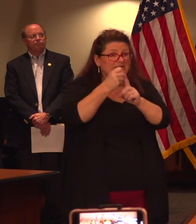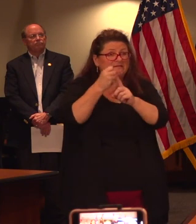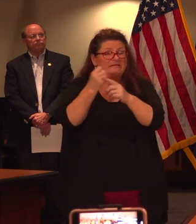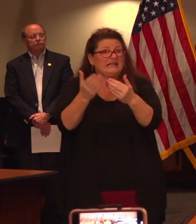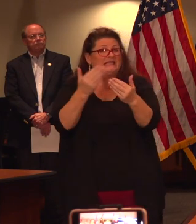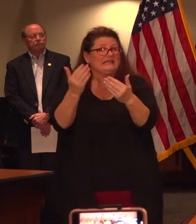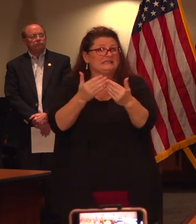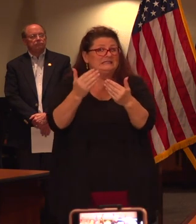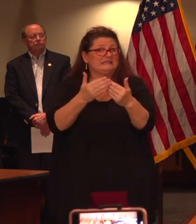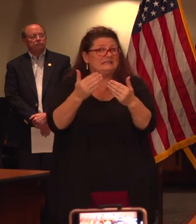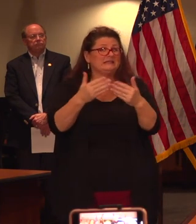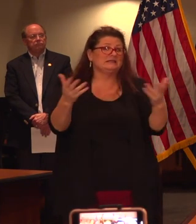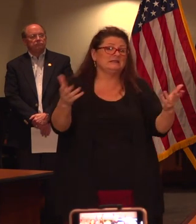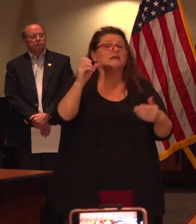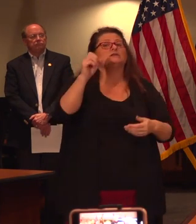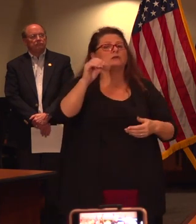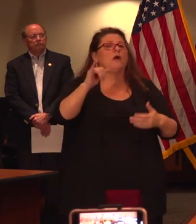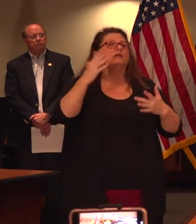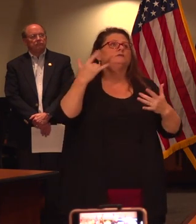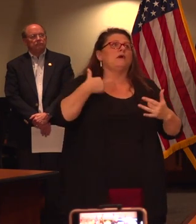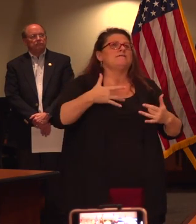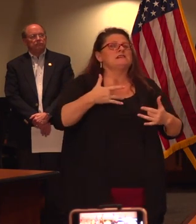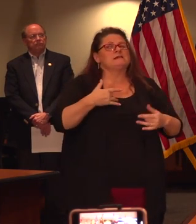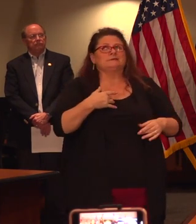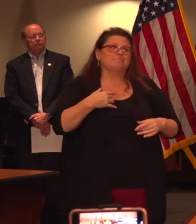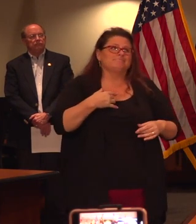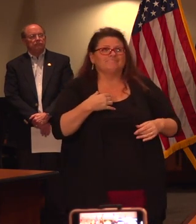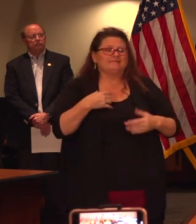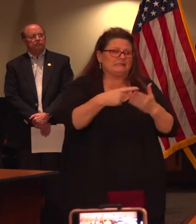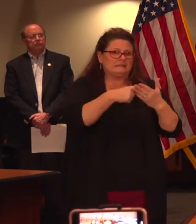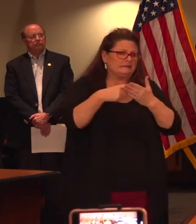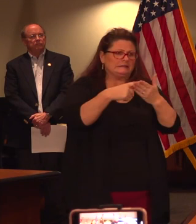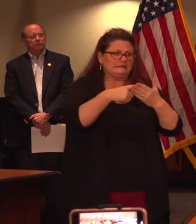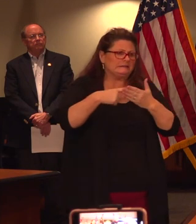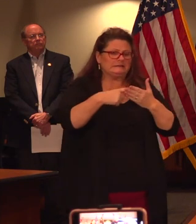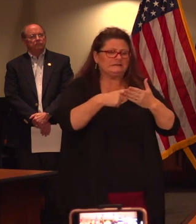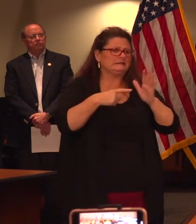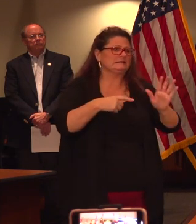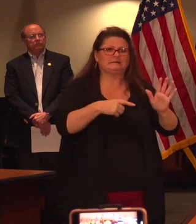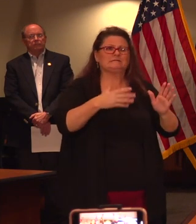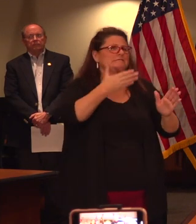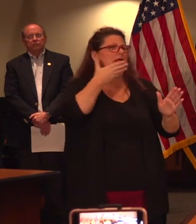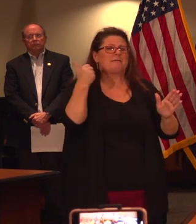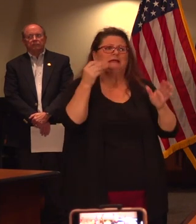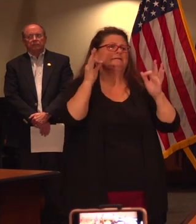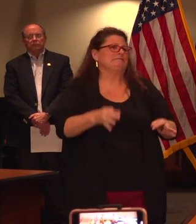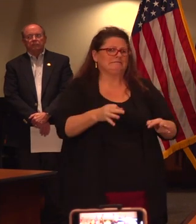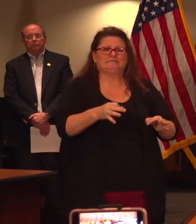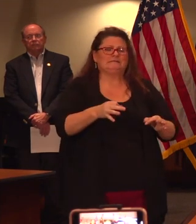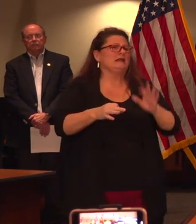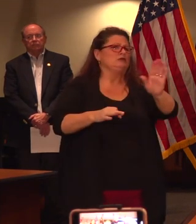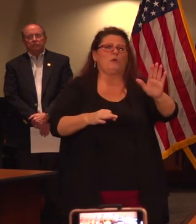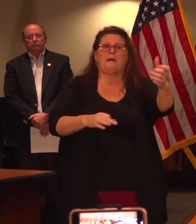underlying conditions. So a lot of us, we put our heads together and we determined the best thing would be for them not